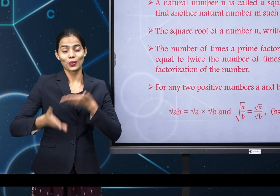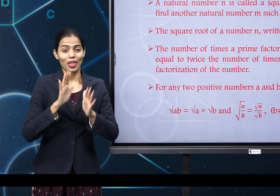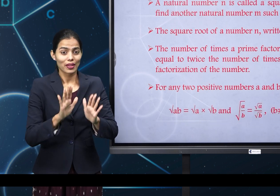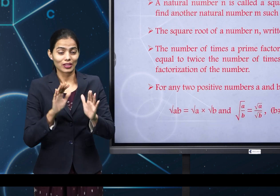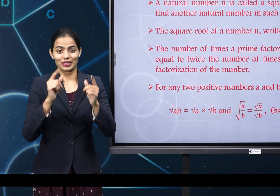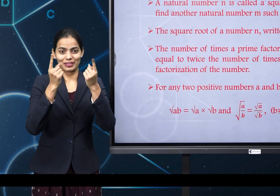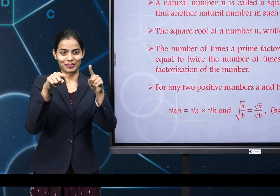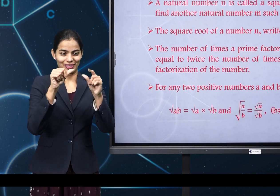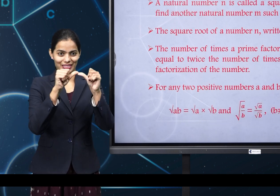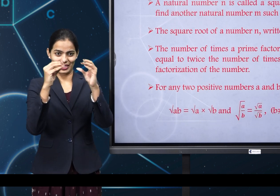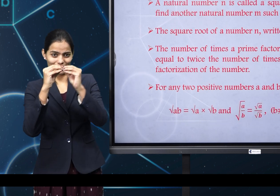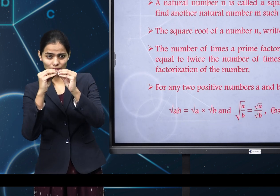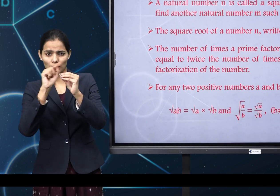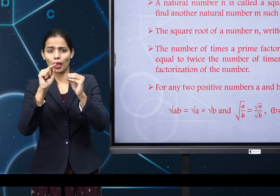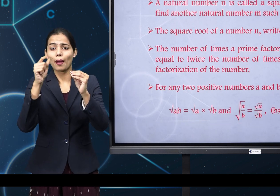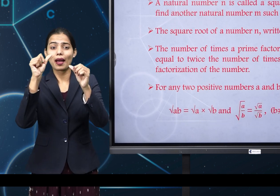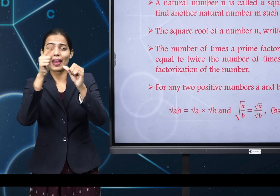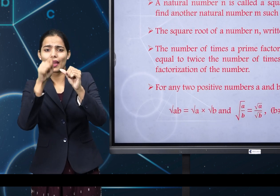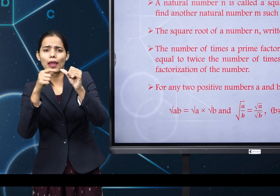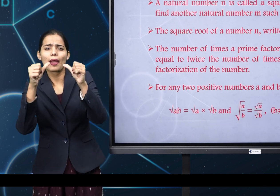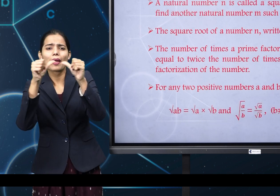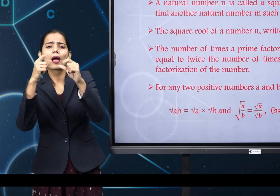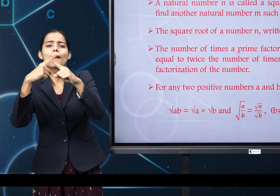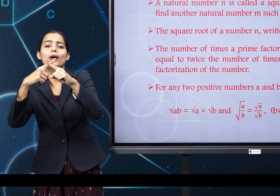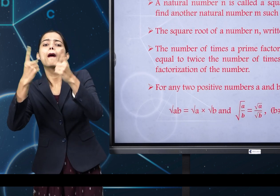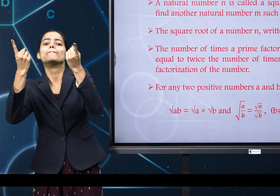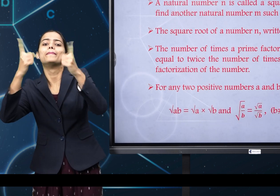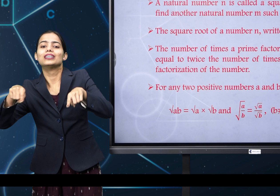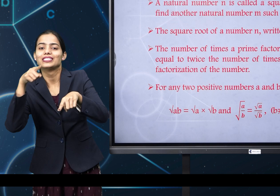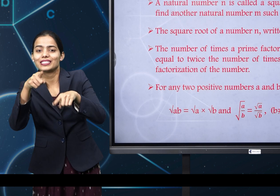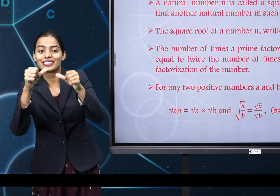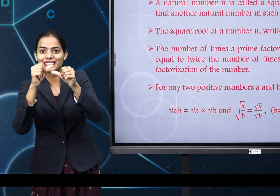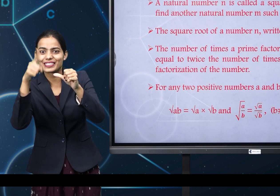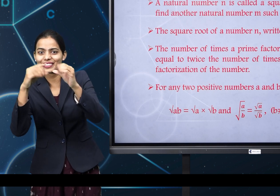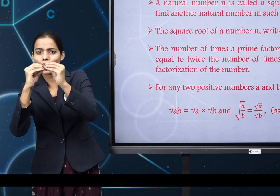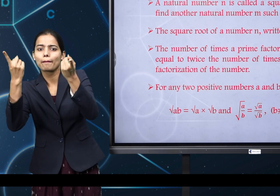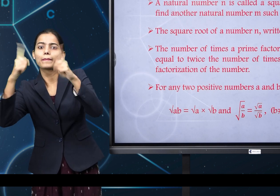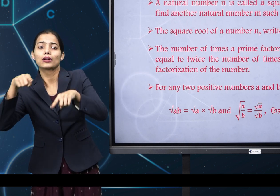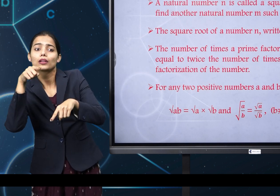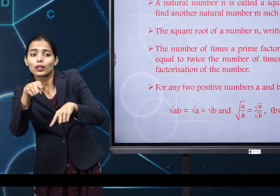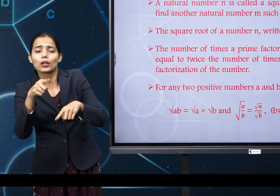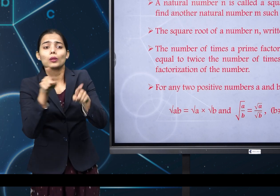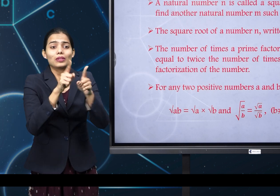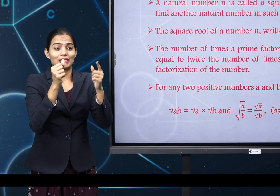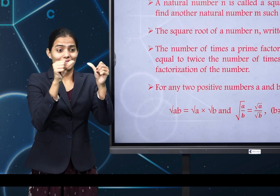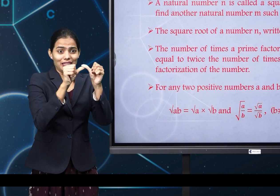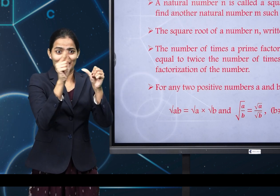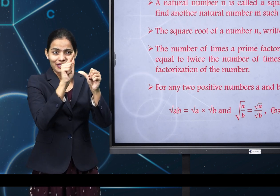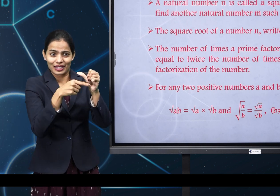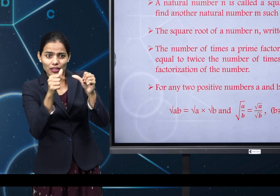we have square root ab is equal to square root a into square root b, and square root a by b is equal to